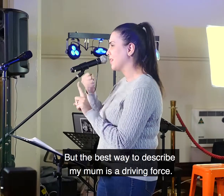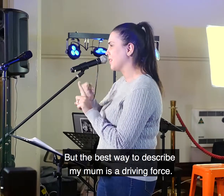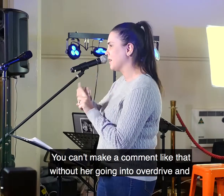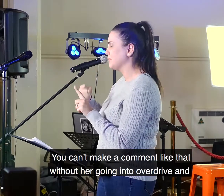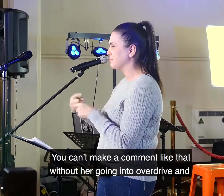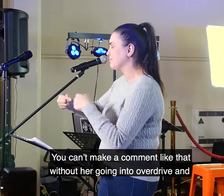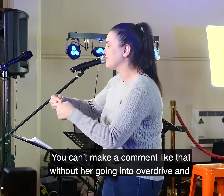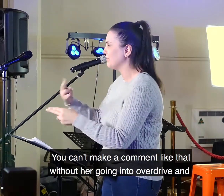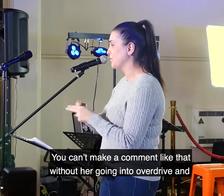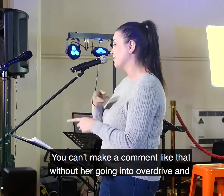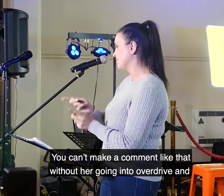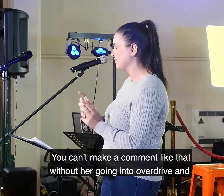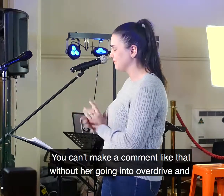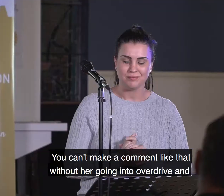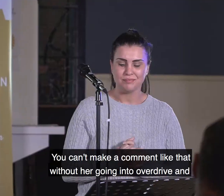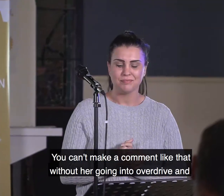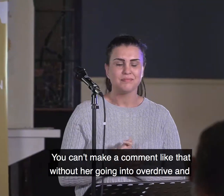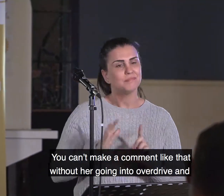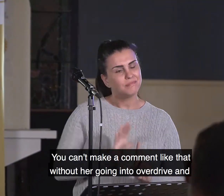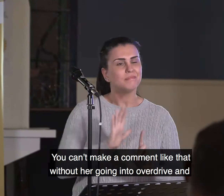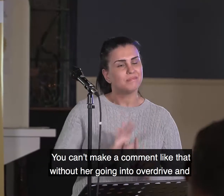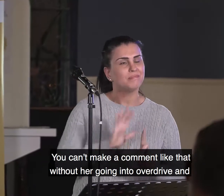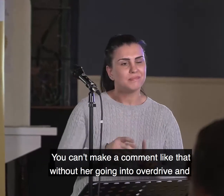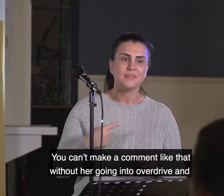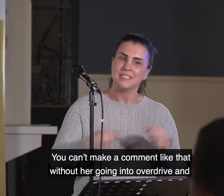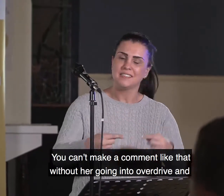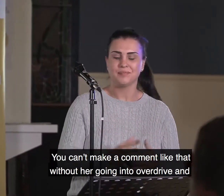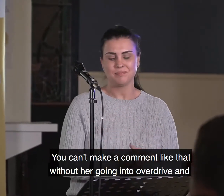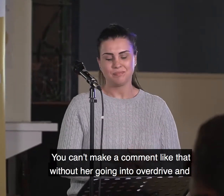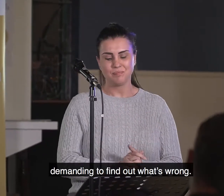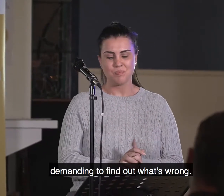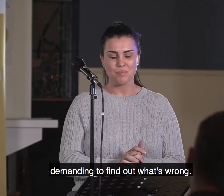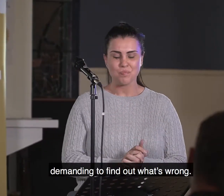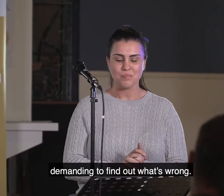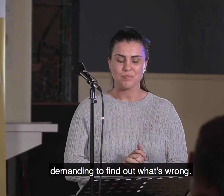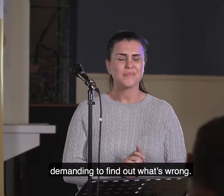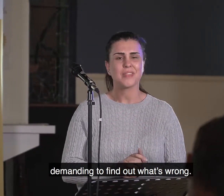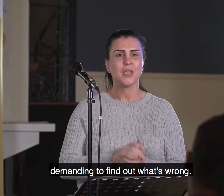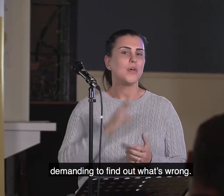You can't make a comment like that without her going into overdrive and demanding to find out what's